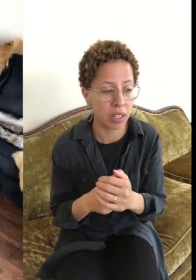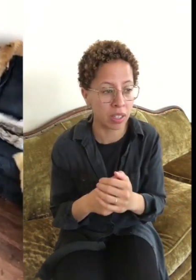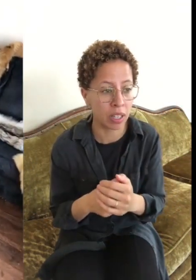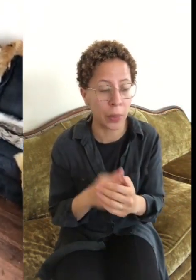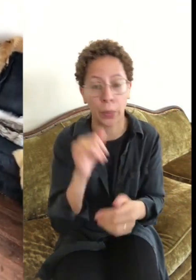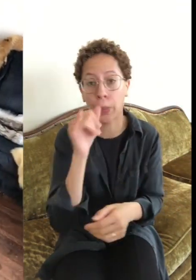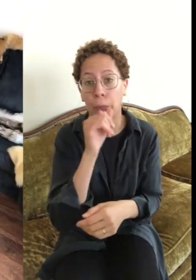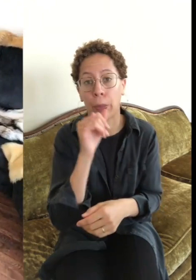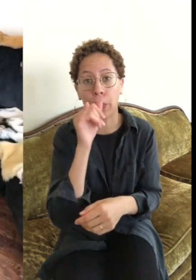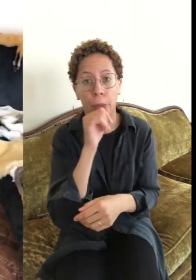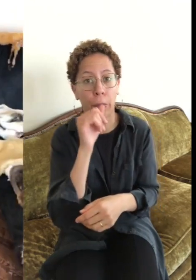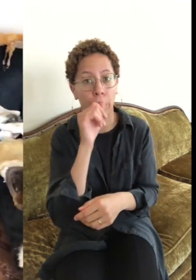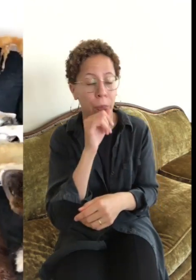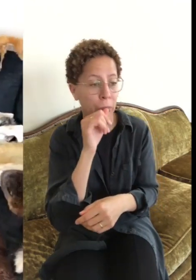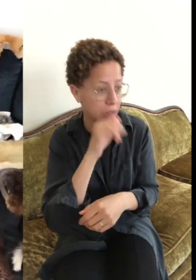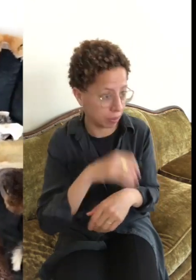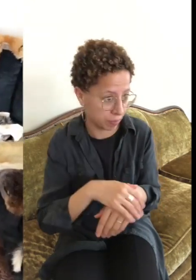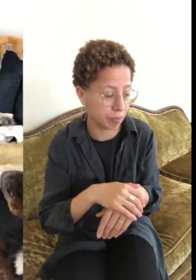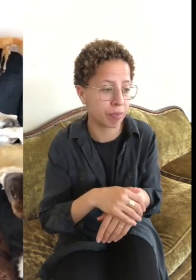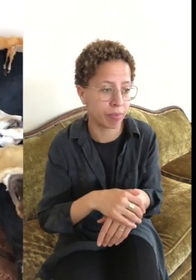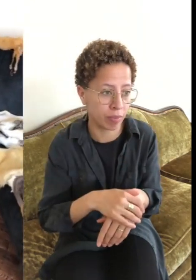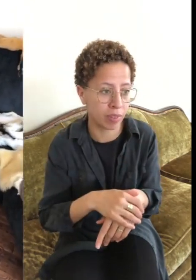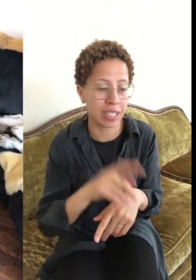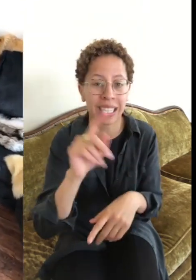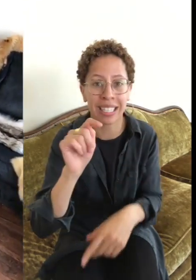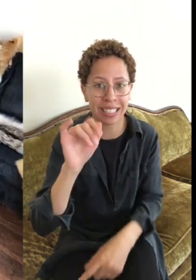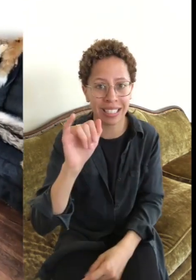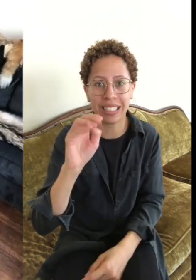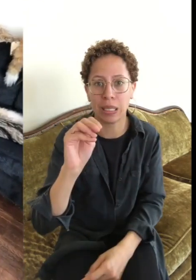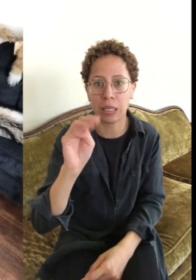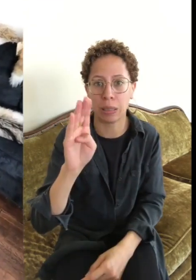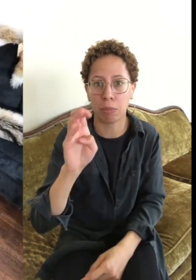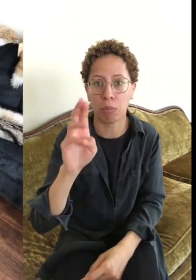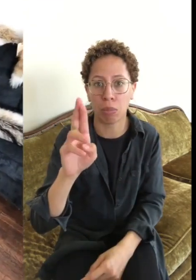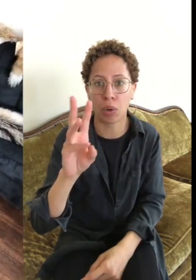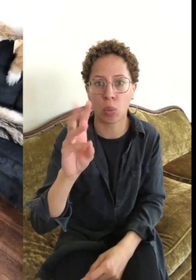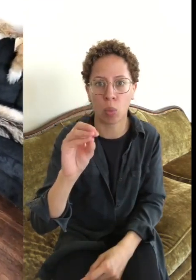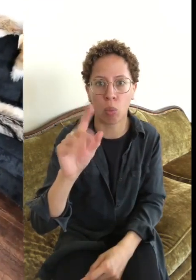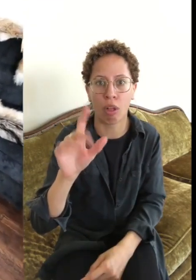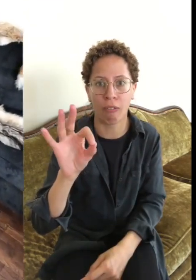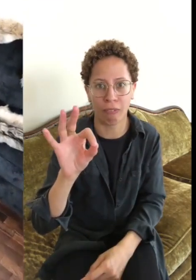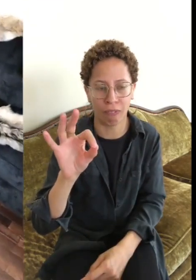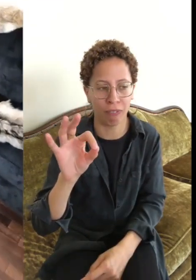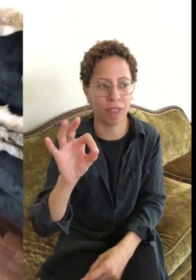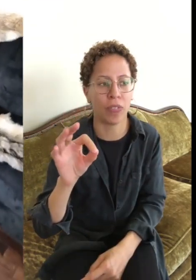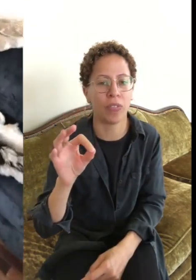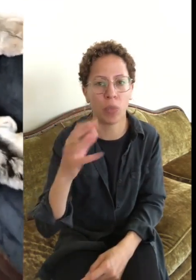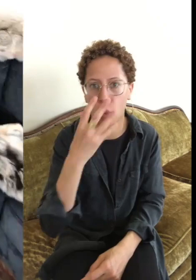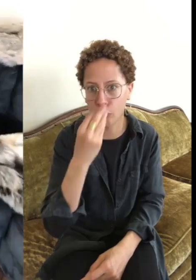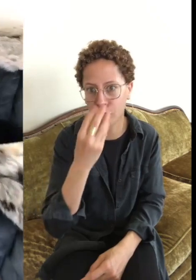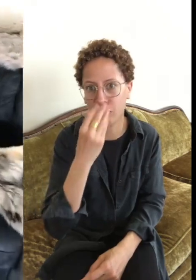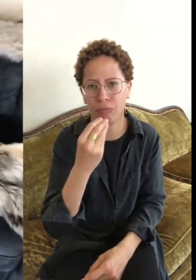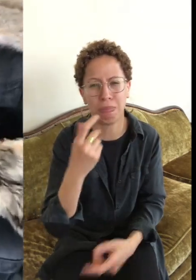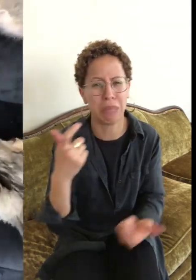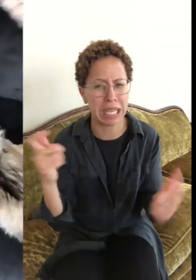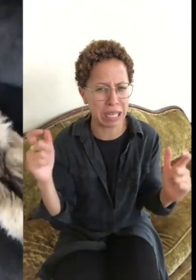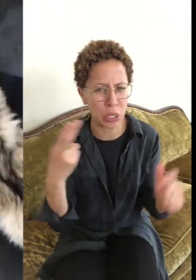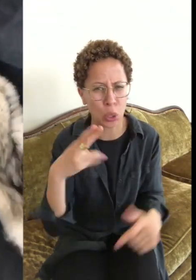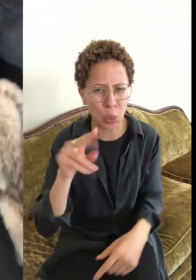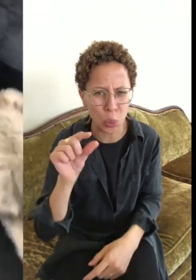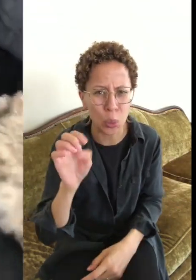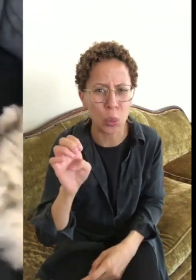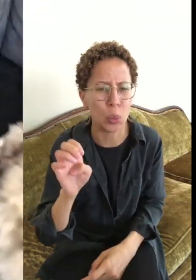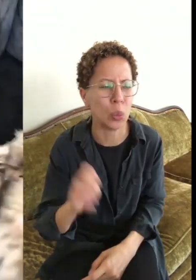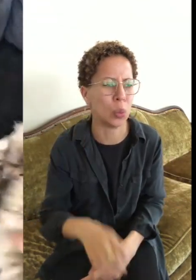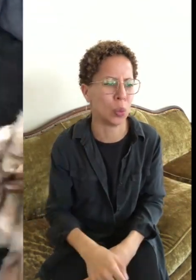this is timber wolf. Quite huge. So Simon, come check out this timber wolf